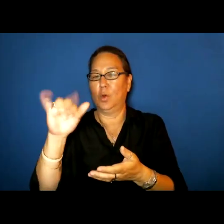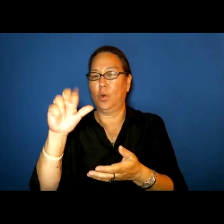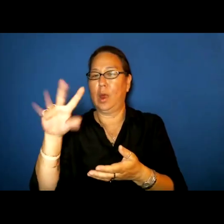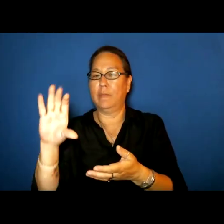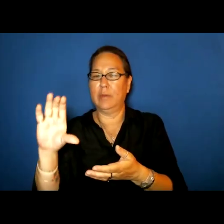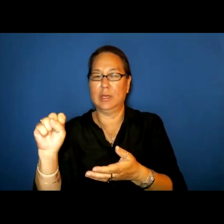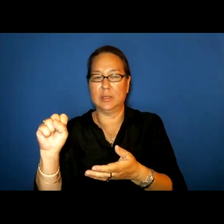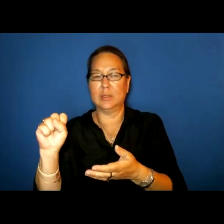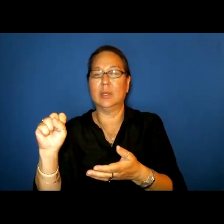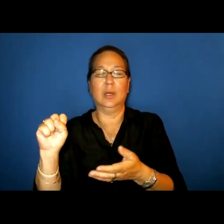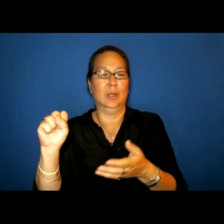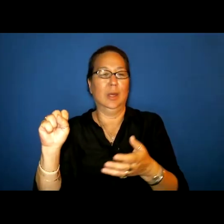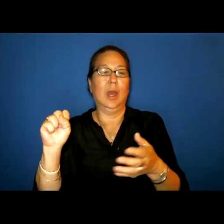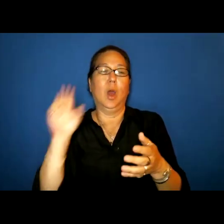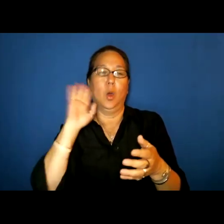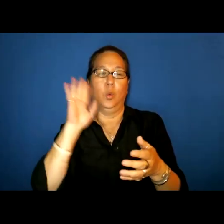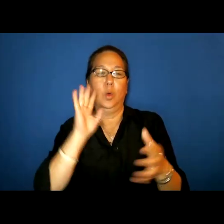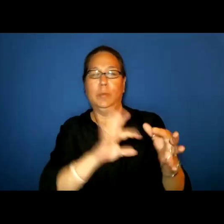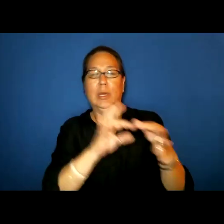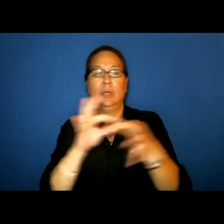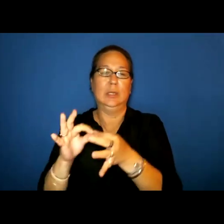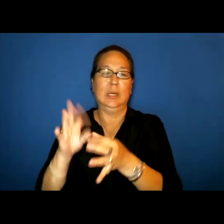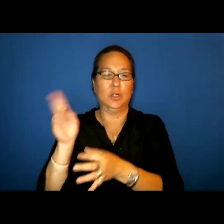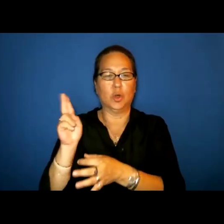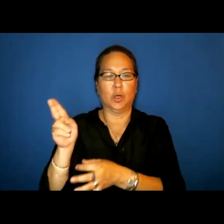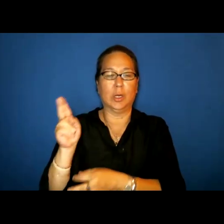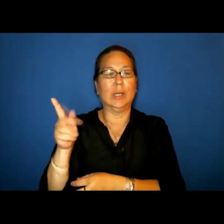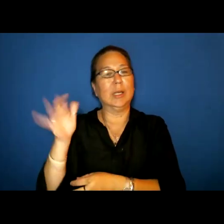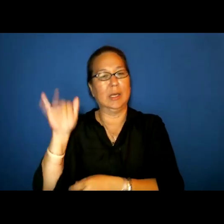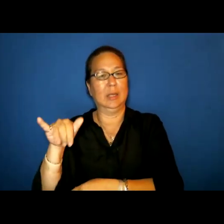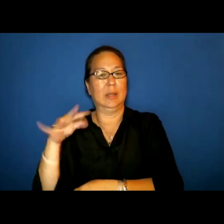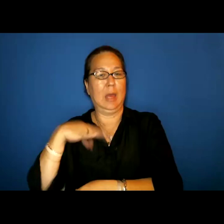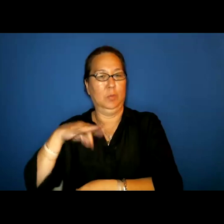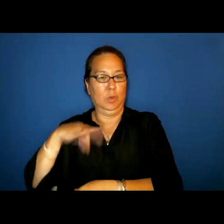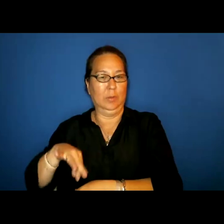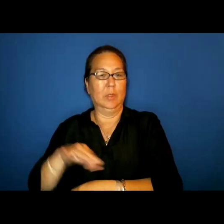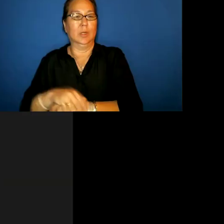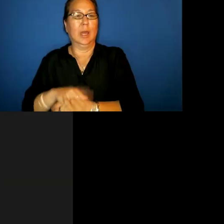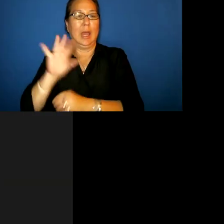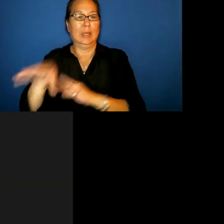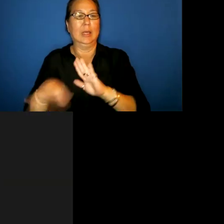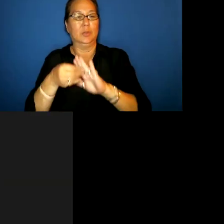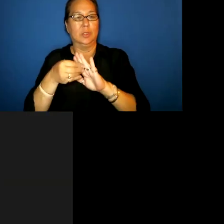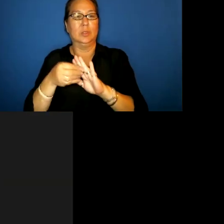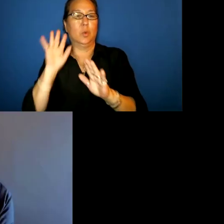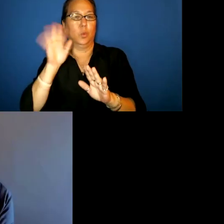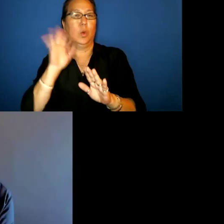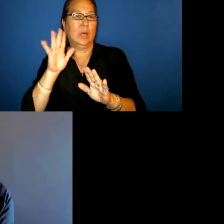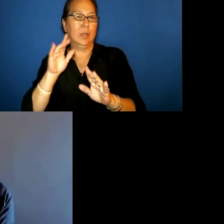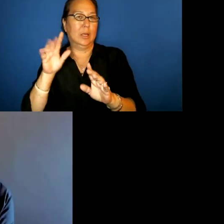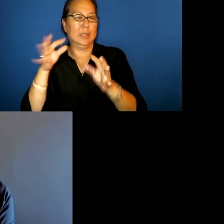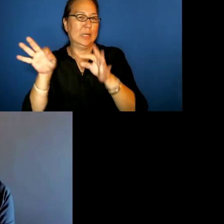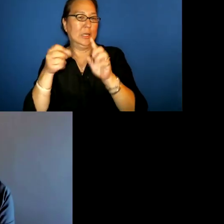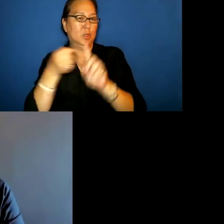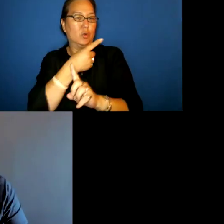the historically privileged. In addition, Thank you, they Ms. Chung. distract Time's us up. from creating more high-quality secondary